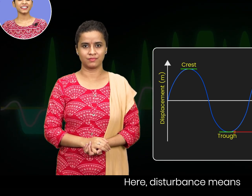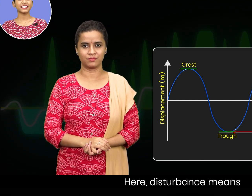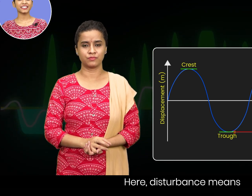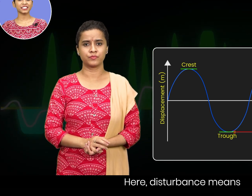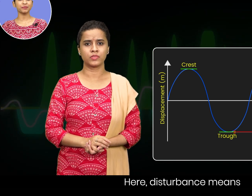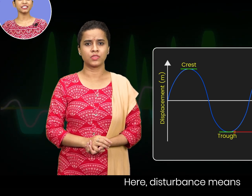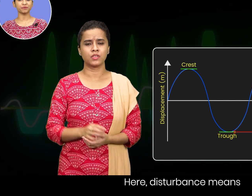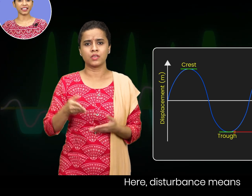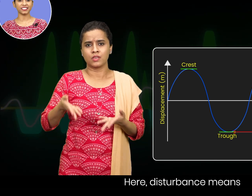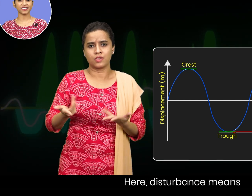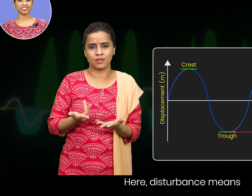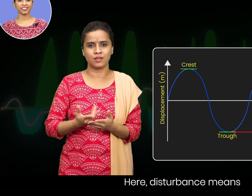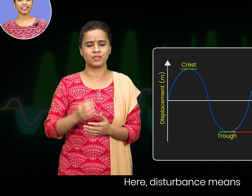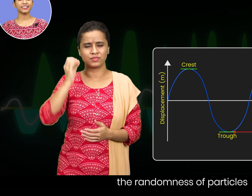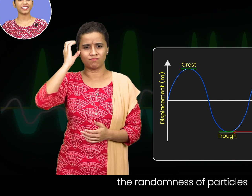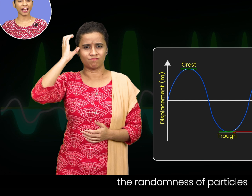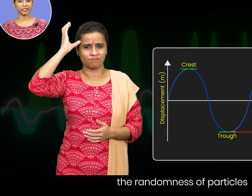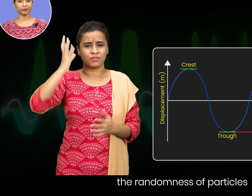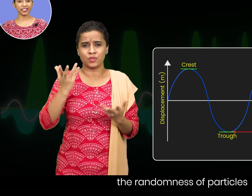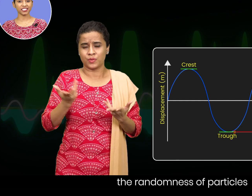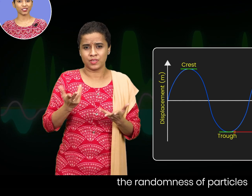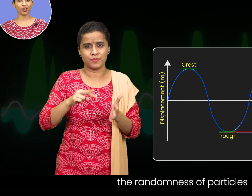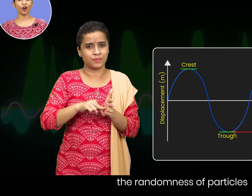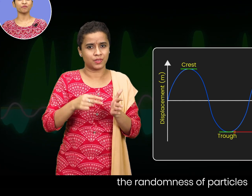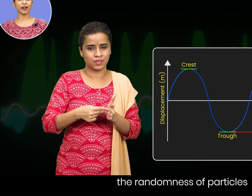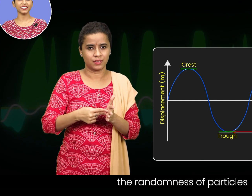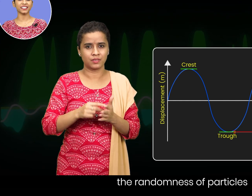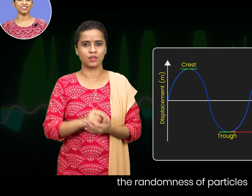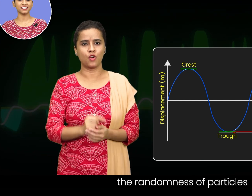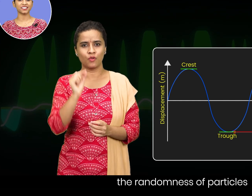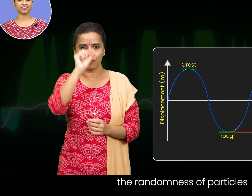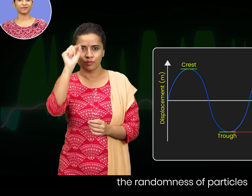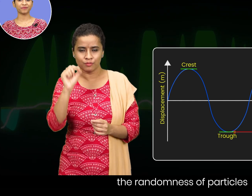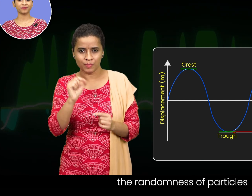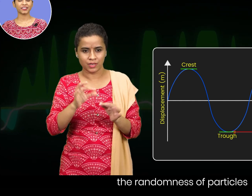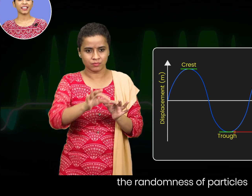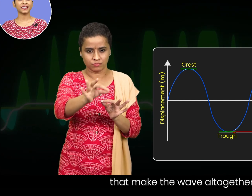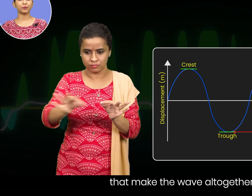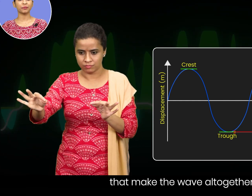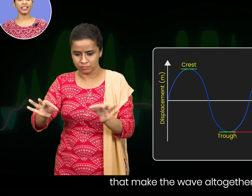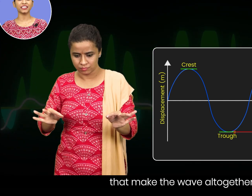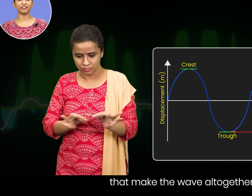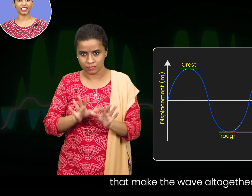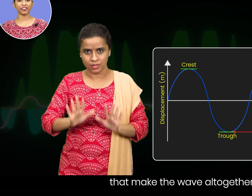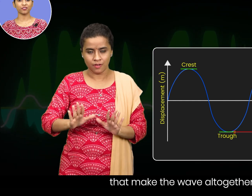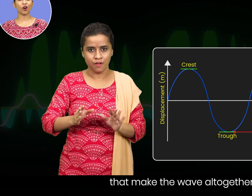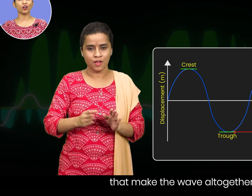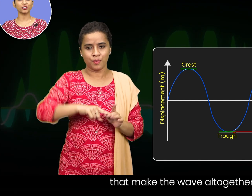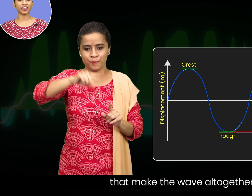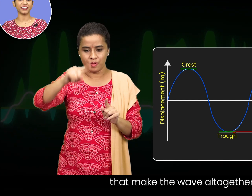Here, disturbance means the randomness of particles that make the